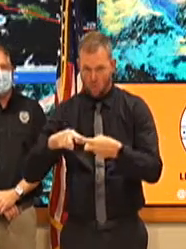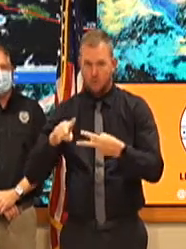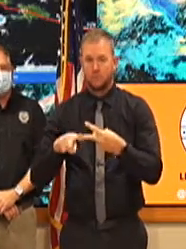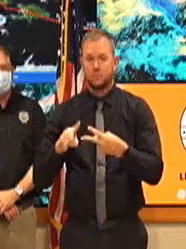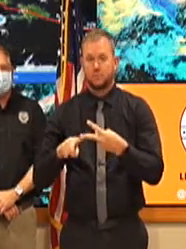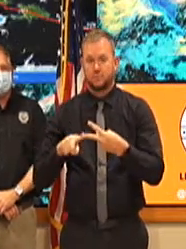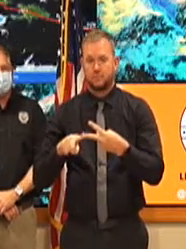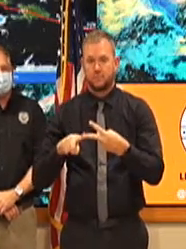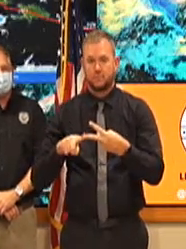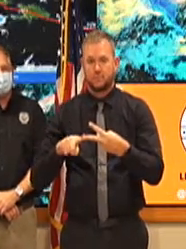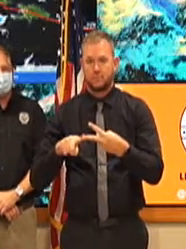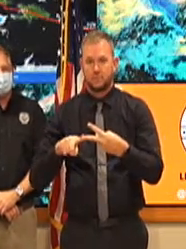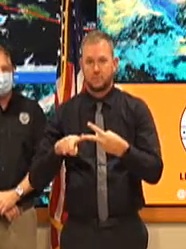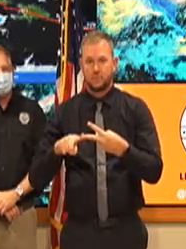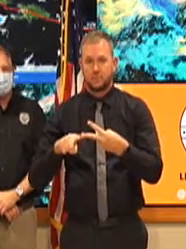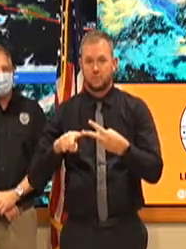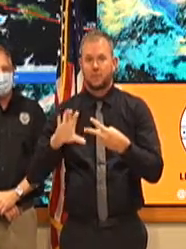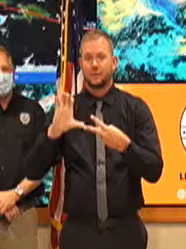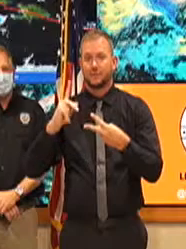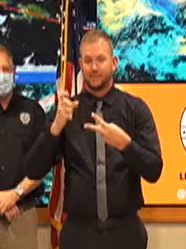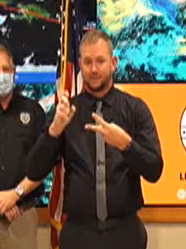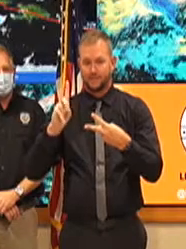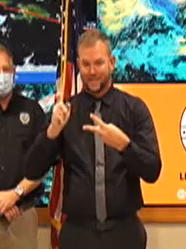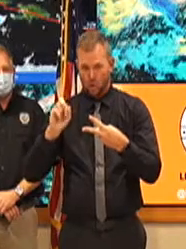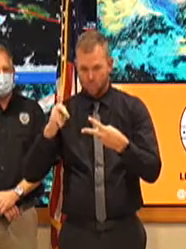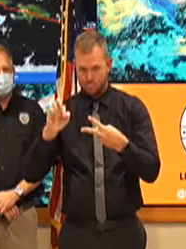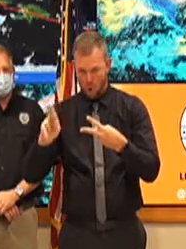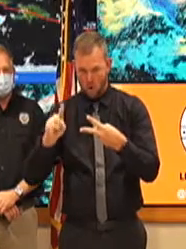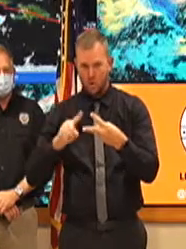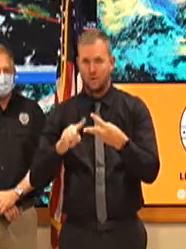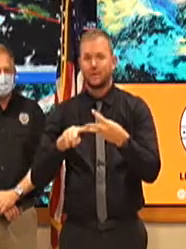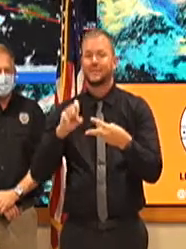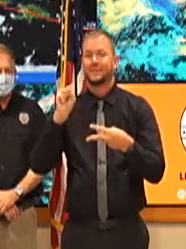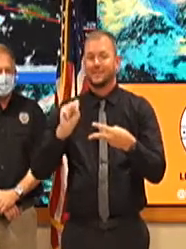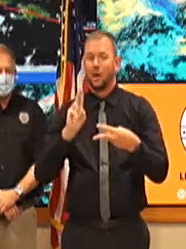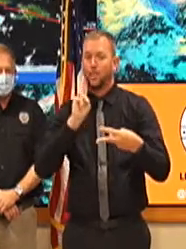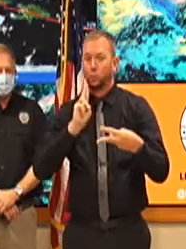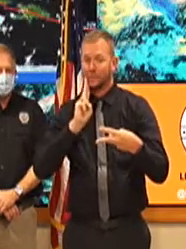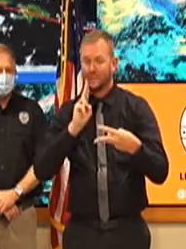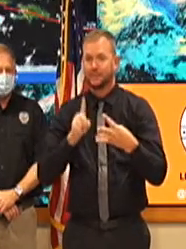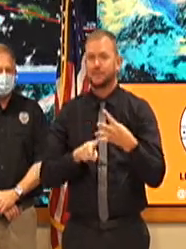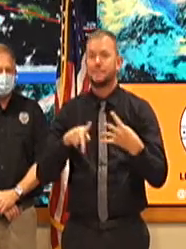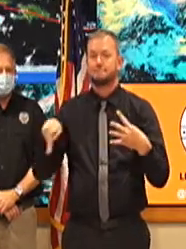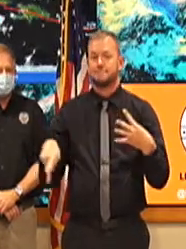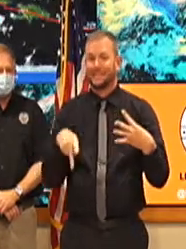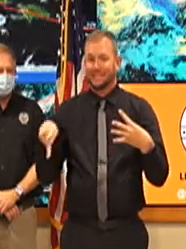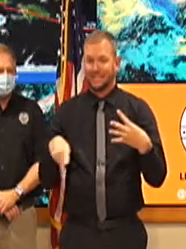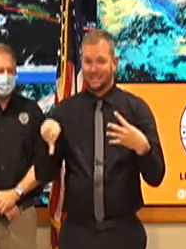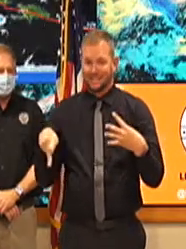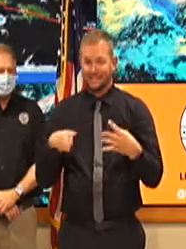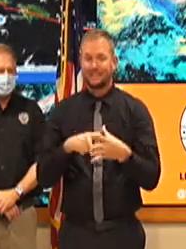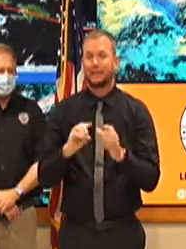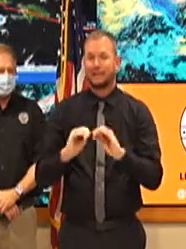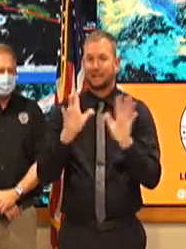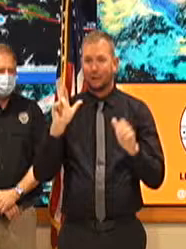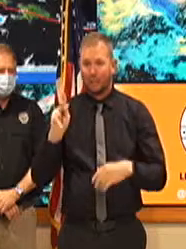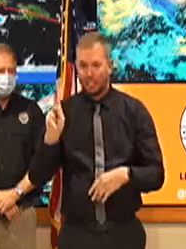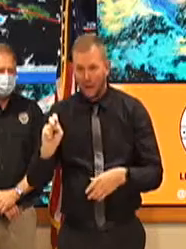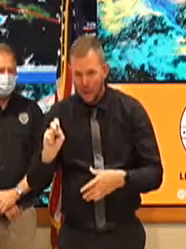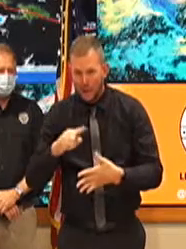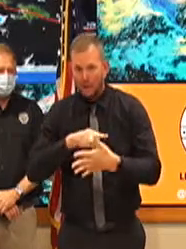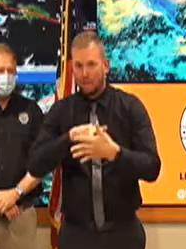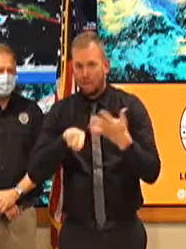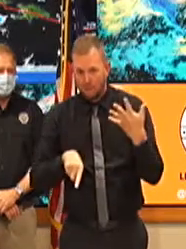Deer Park, South Houston, portions of Pasadena and Clear Lake. These zones are based on your zip